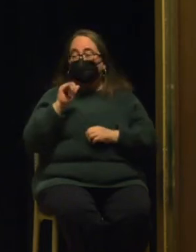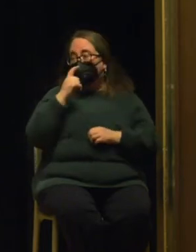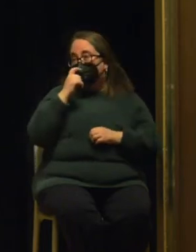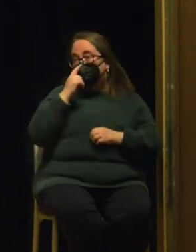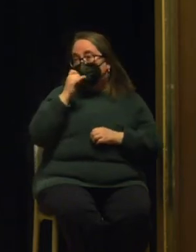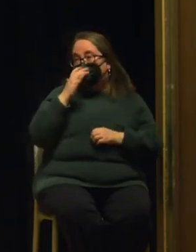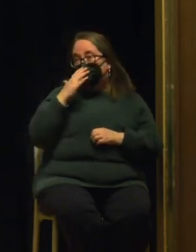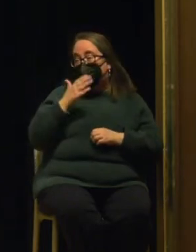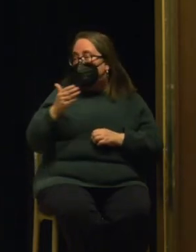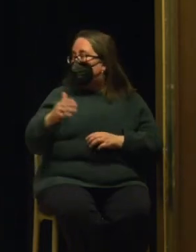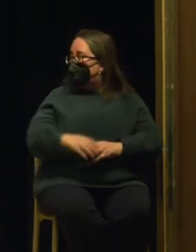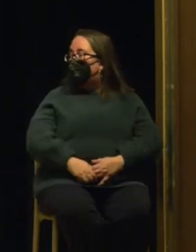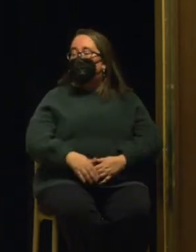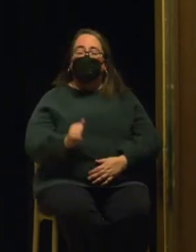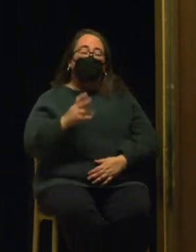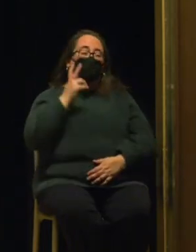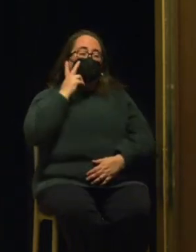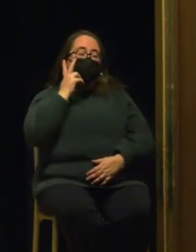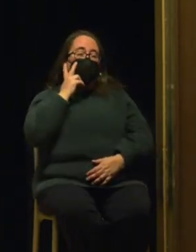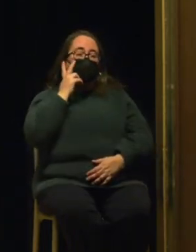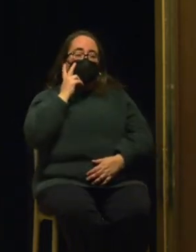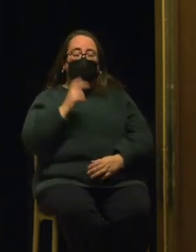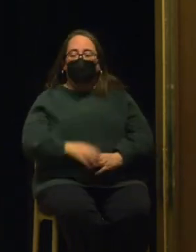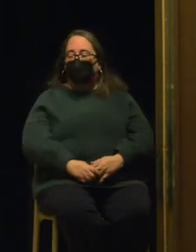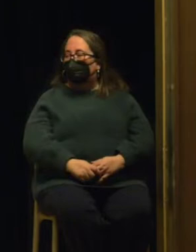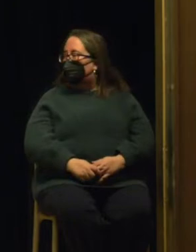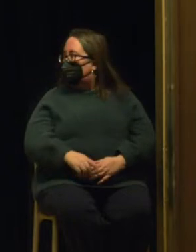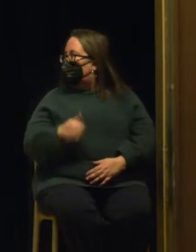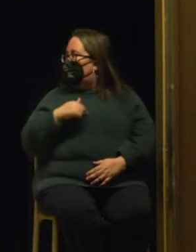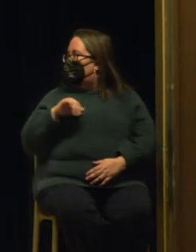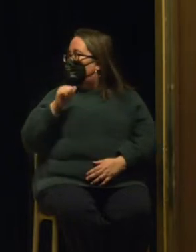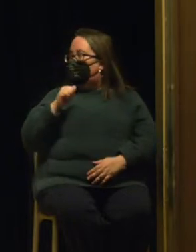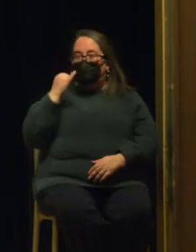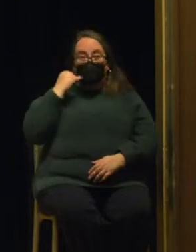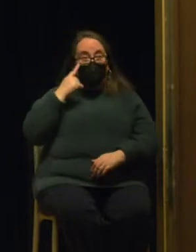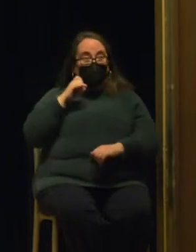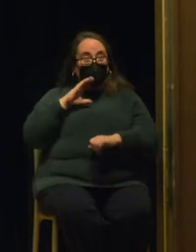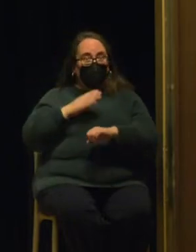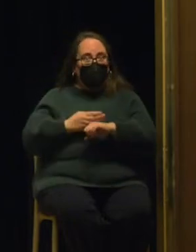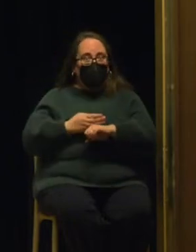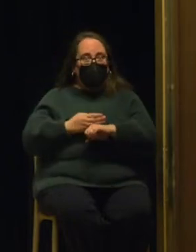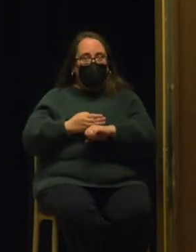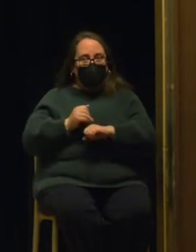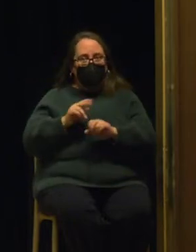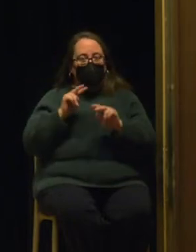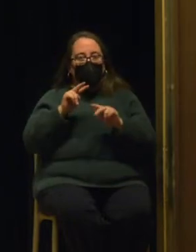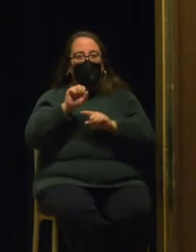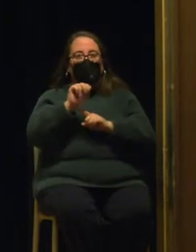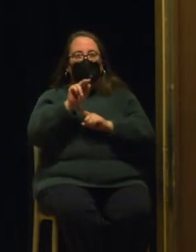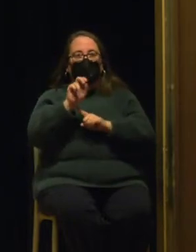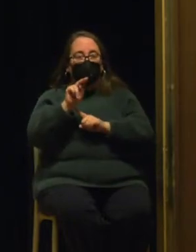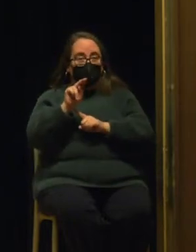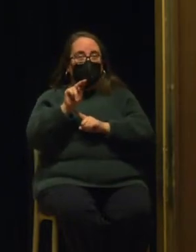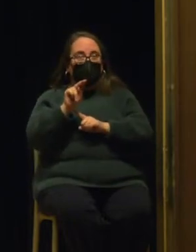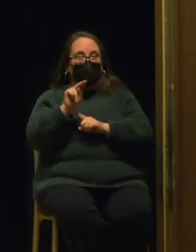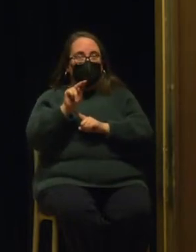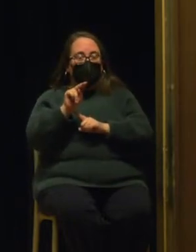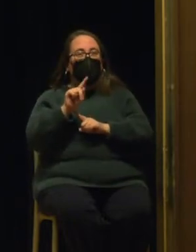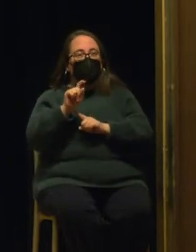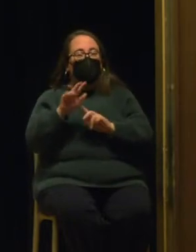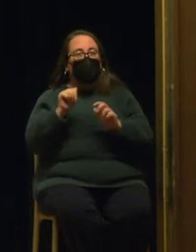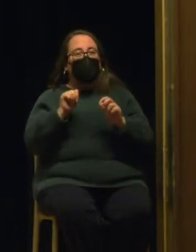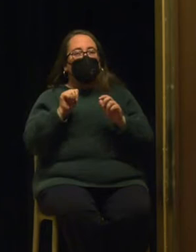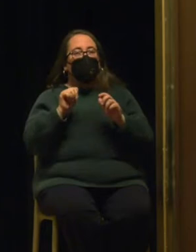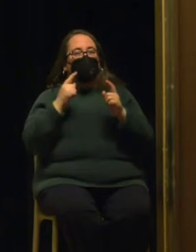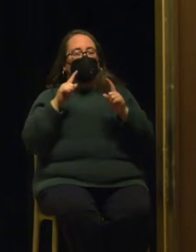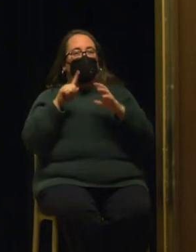interesting. It'll be interesting. But I have another idea for your daughter. Does anyone watch Succession? We should do like a show